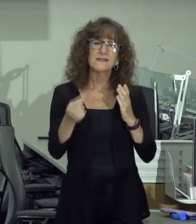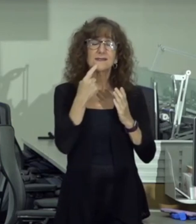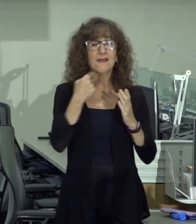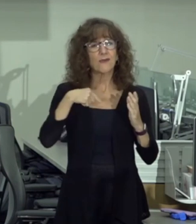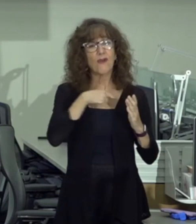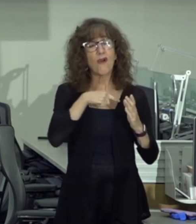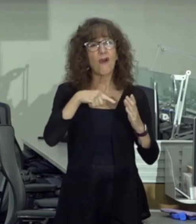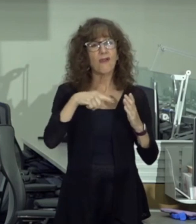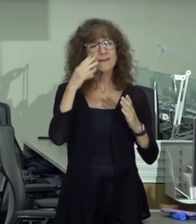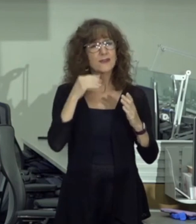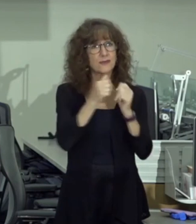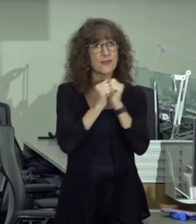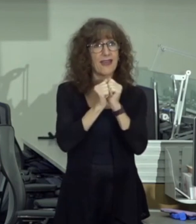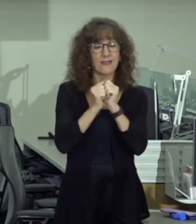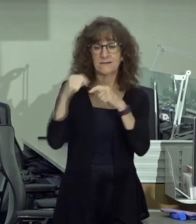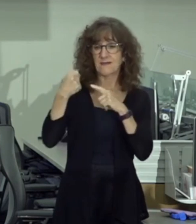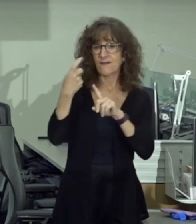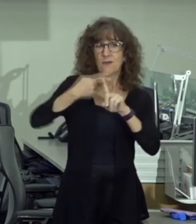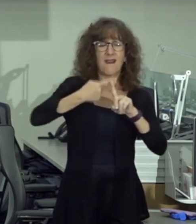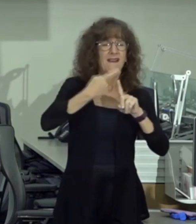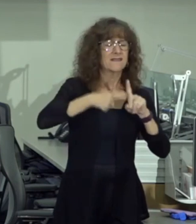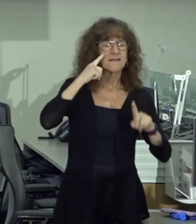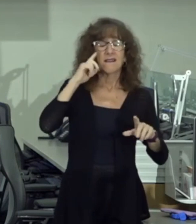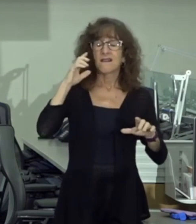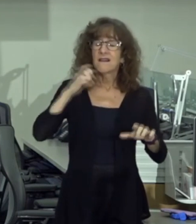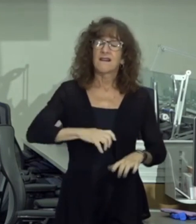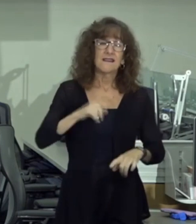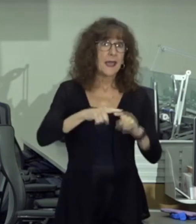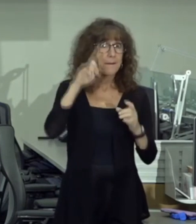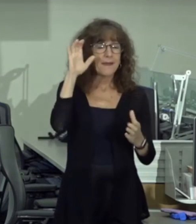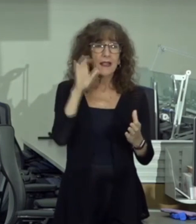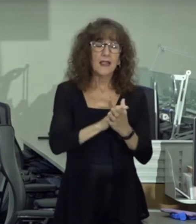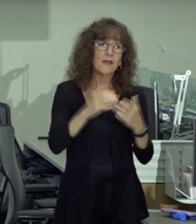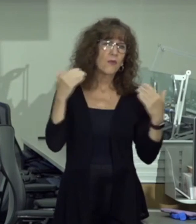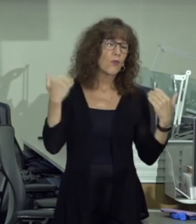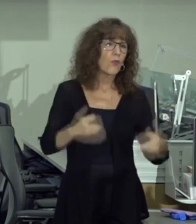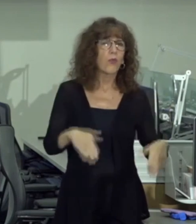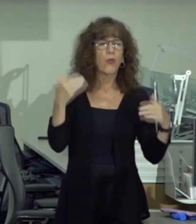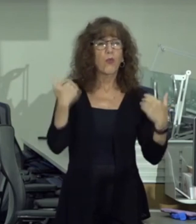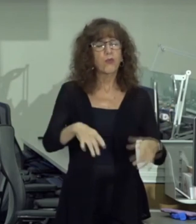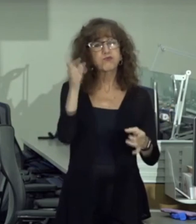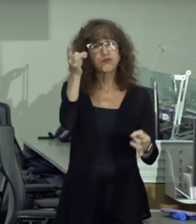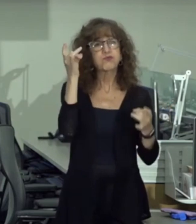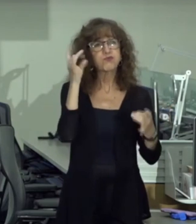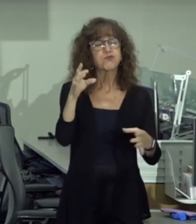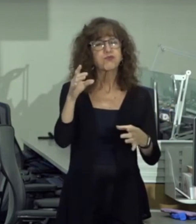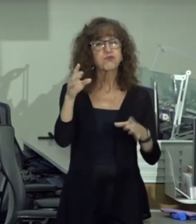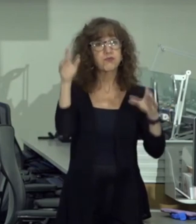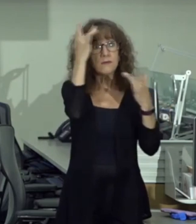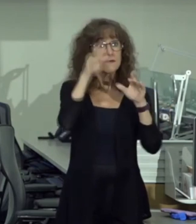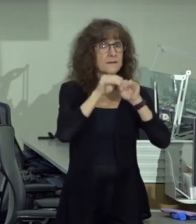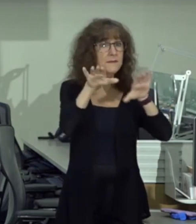this together. The last few months have been simply unbelievable. The hardships have been so great. The pandemic in so